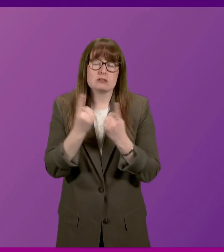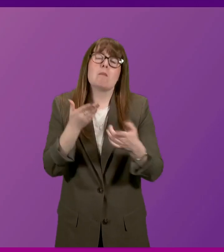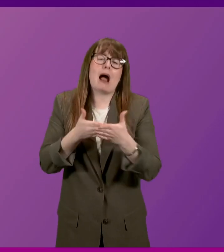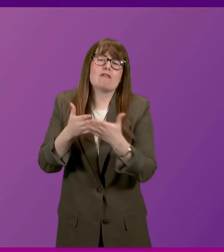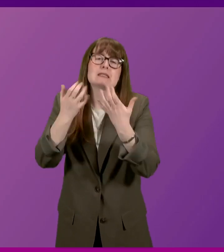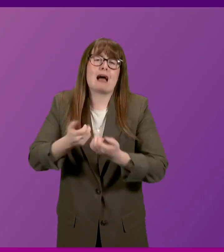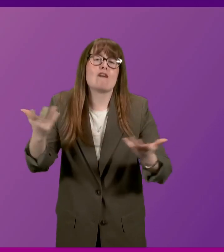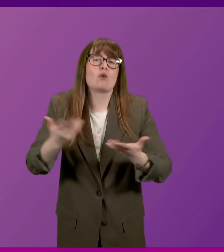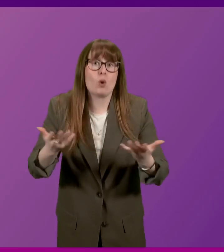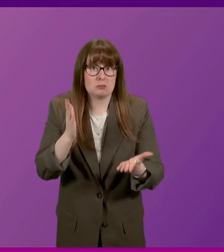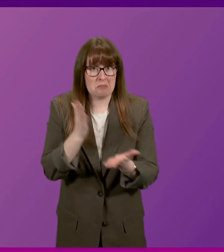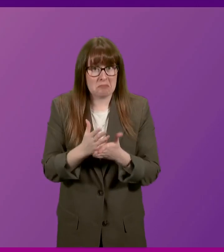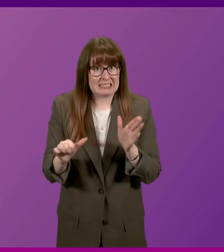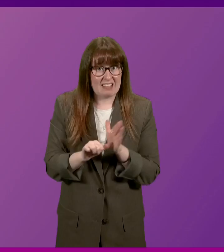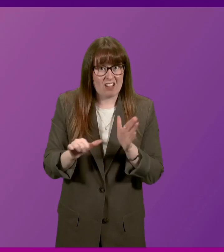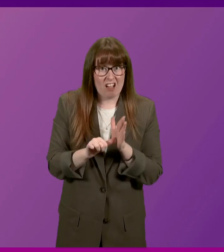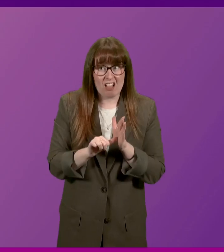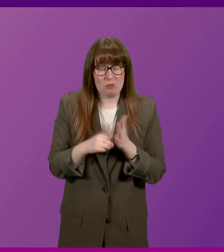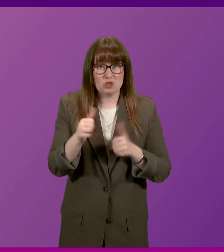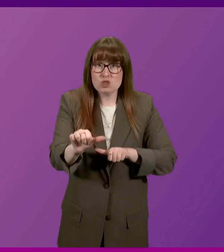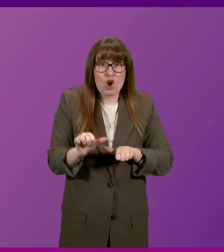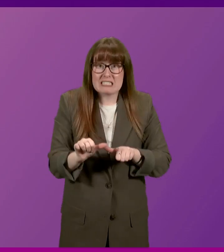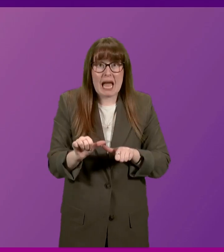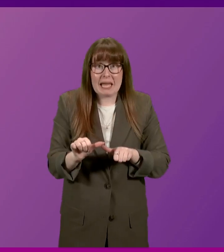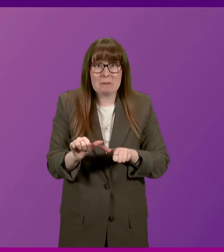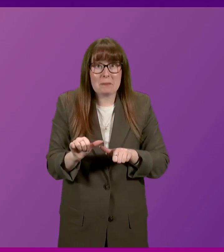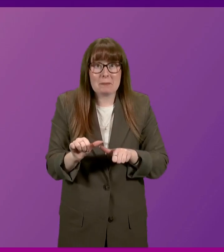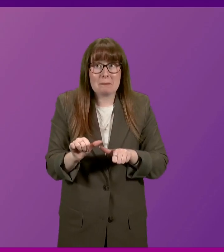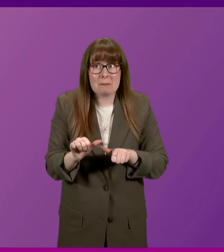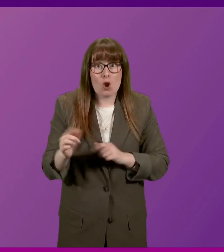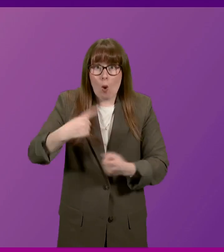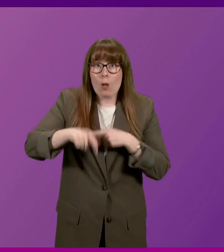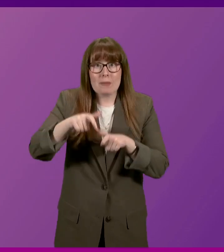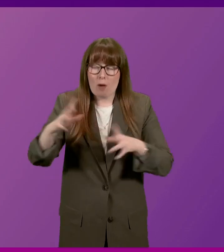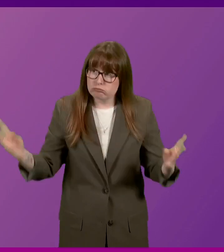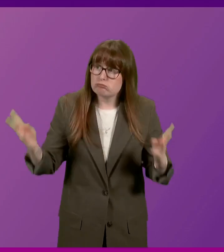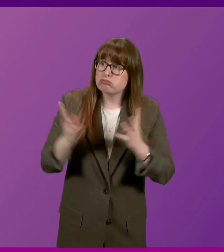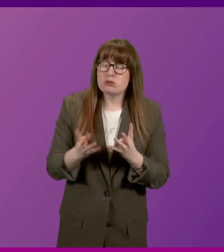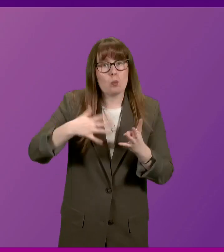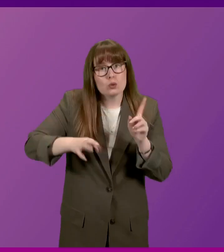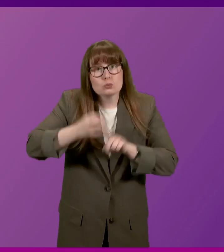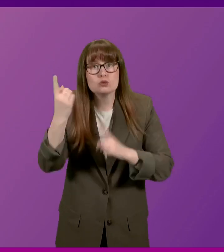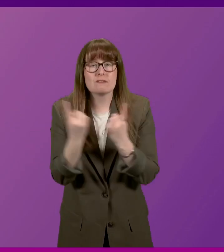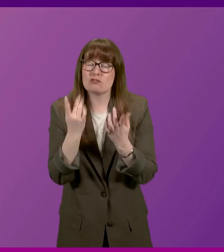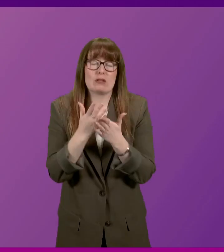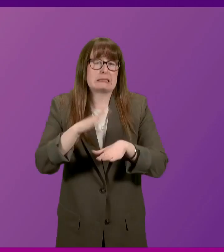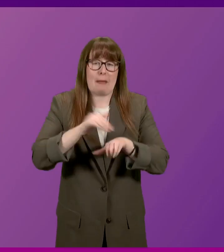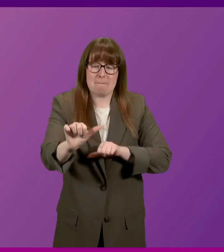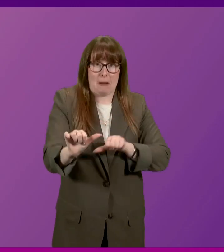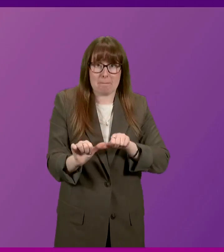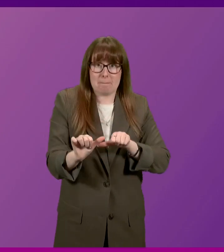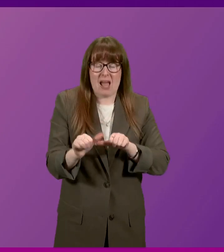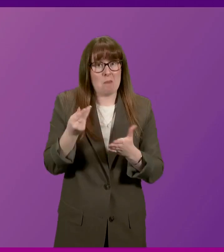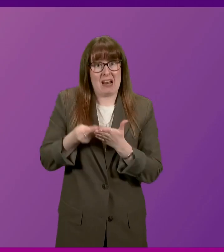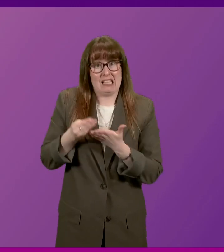wasn't that difficult. We only had a short amount of time, and everybody rallied round. We had a very short amount of time, very small amount of